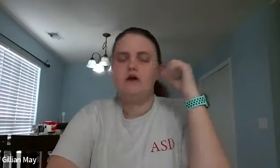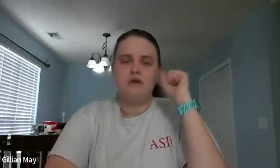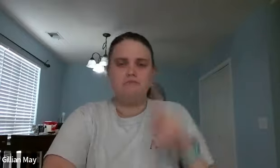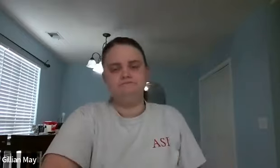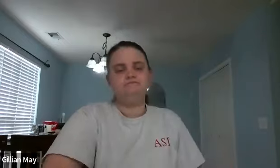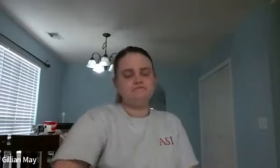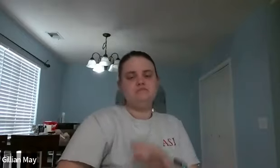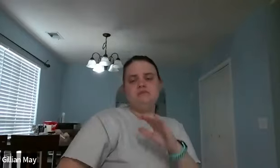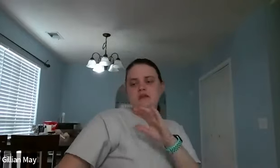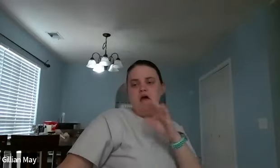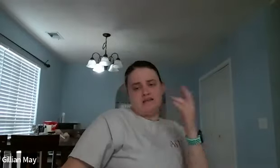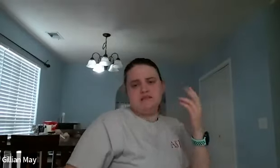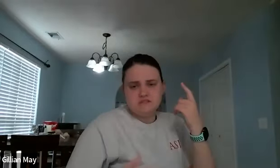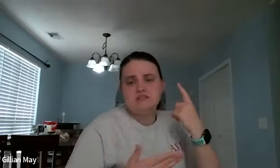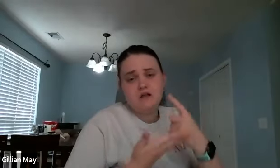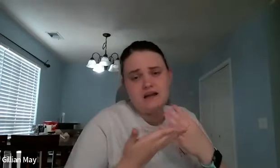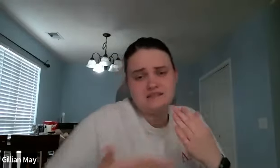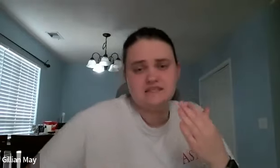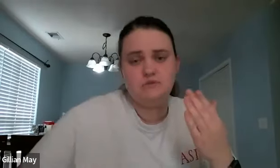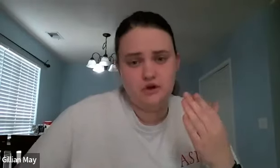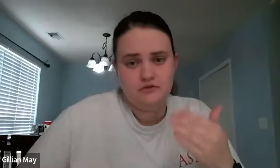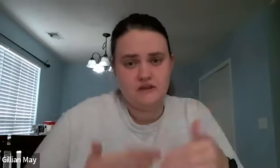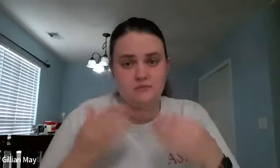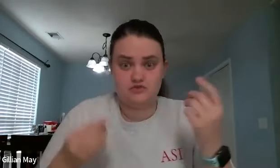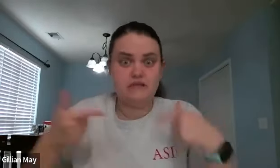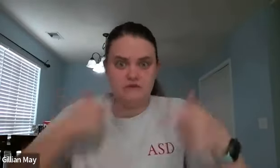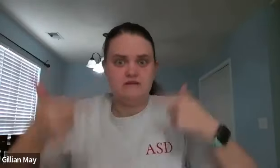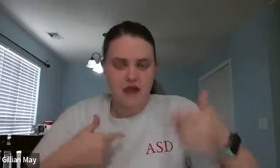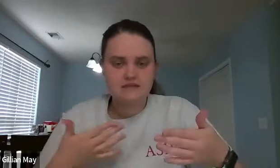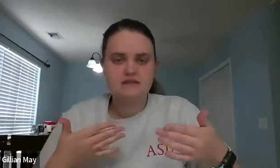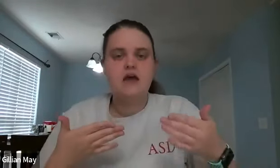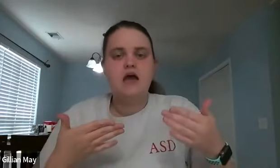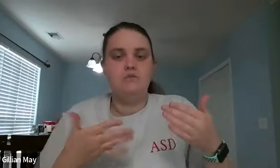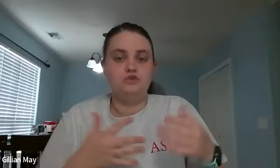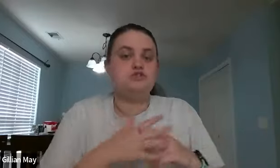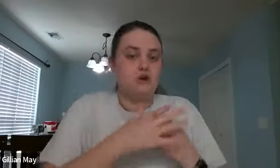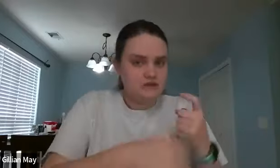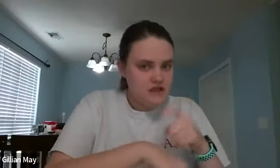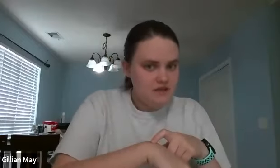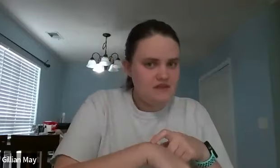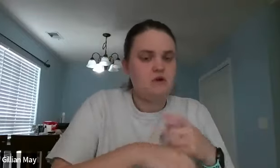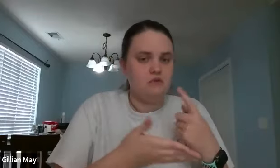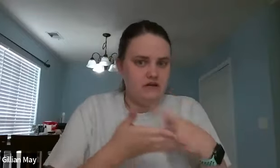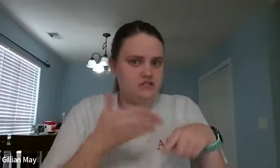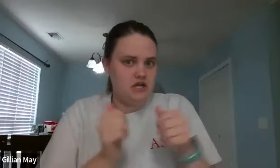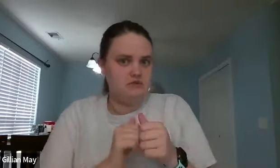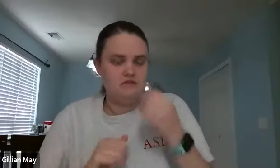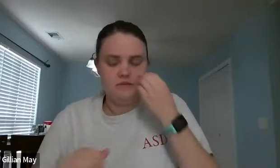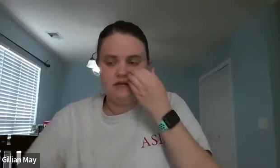Okay. Some classes, like we'll go through the numbers really, really fast and we'll start time. That's why I wanted to check with everybody.